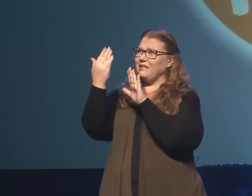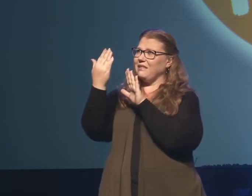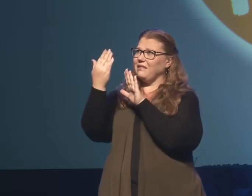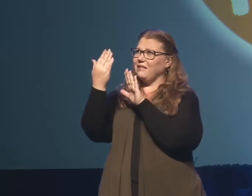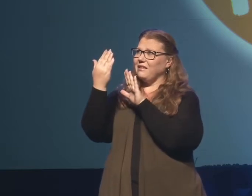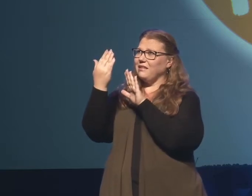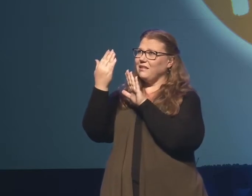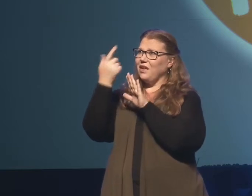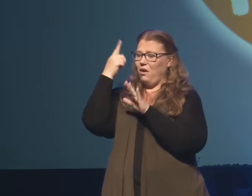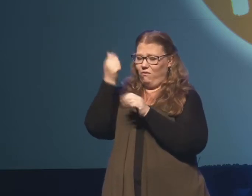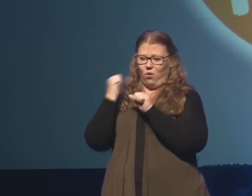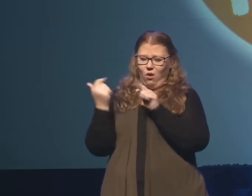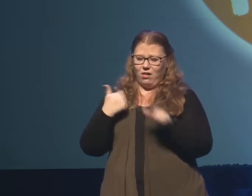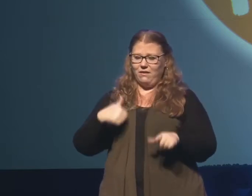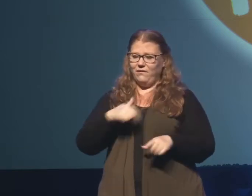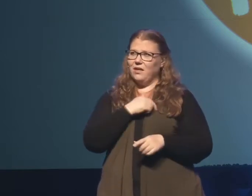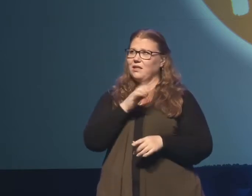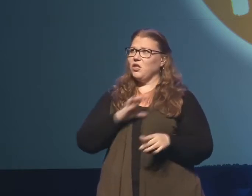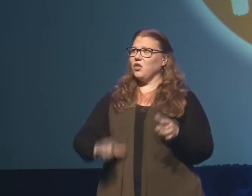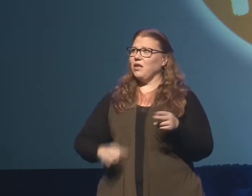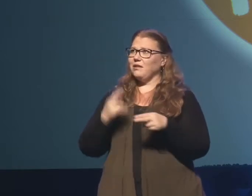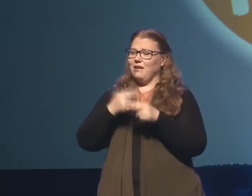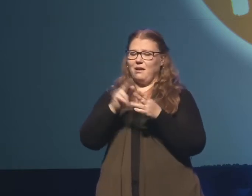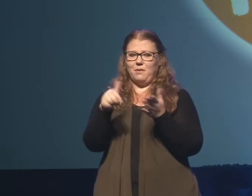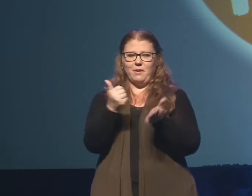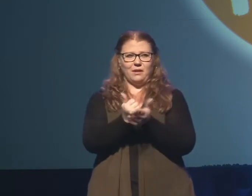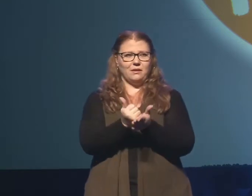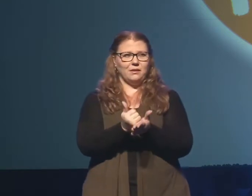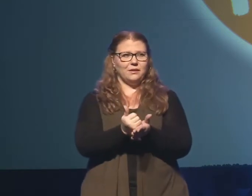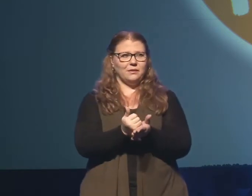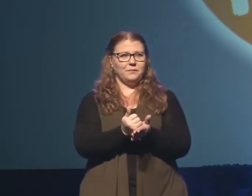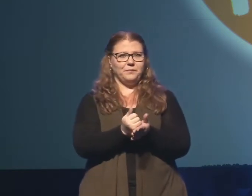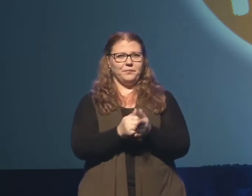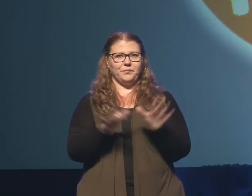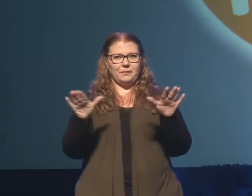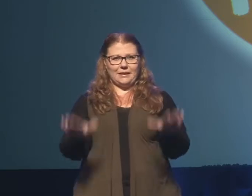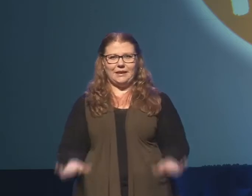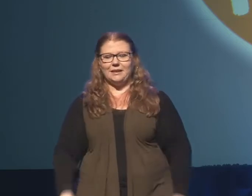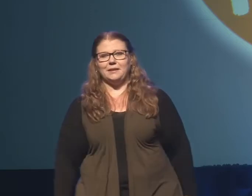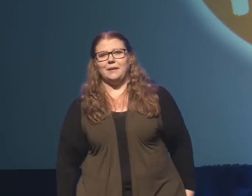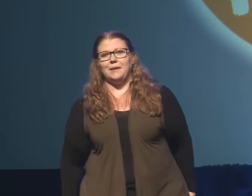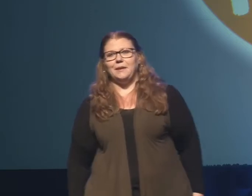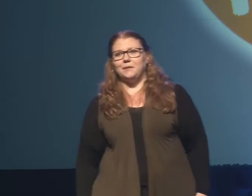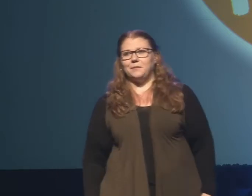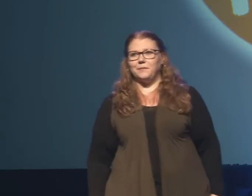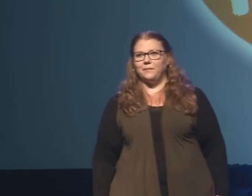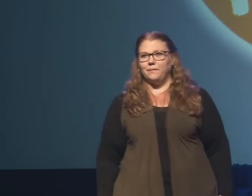of us. In Christ's name, amen. Amen. You can be seated.